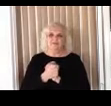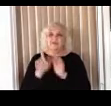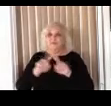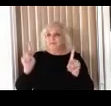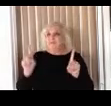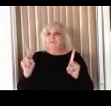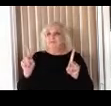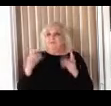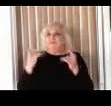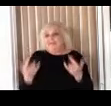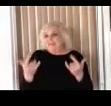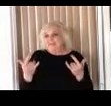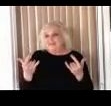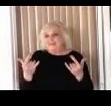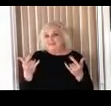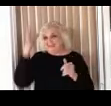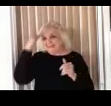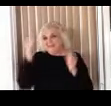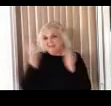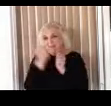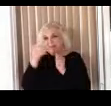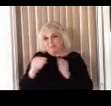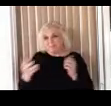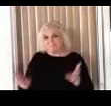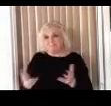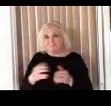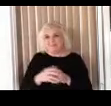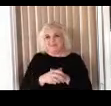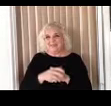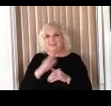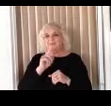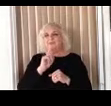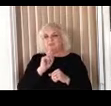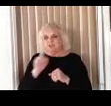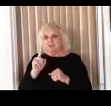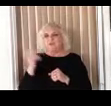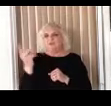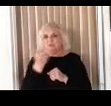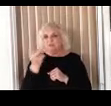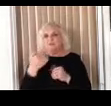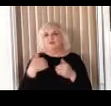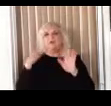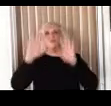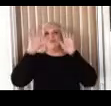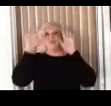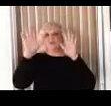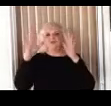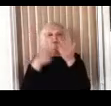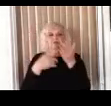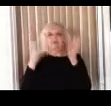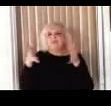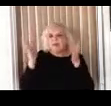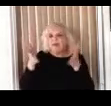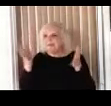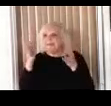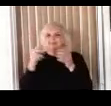But now his dad is up there with him. And I'm sure that the two of them are having a wonderful talk, and they're together